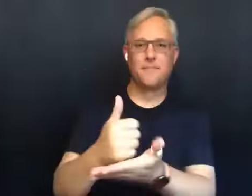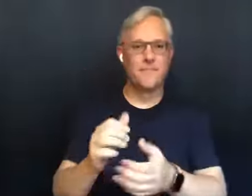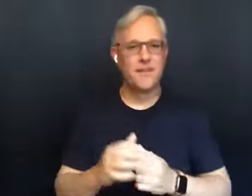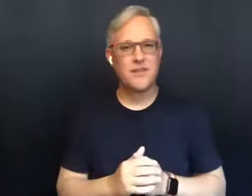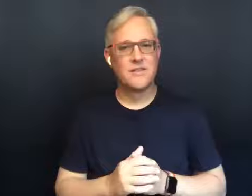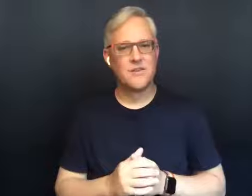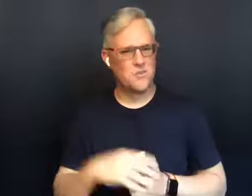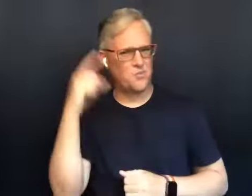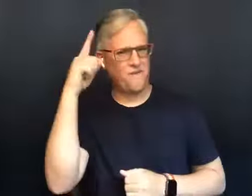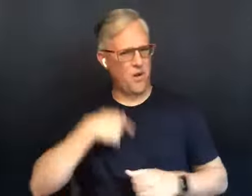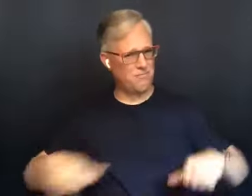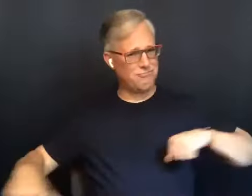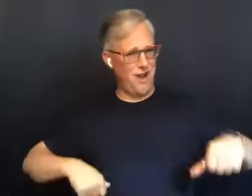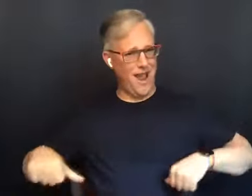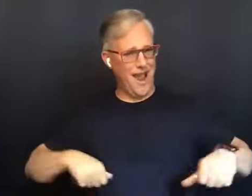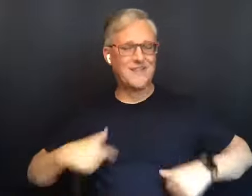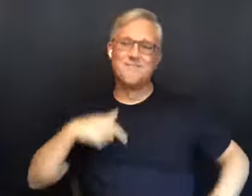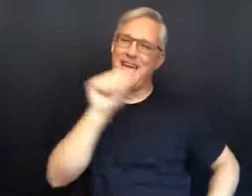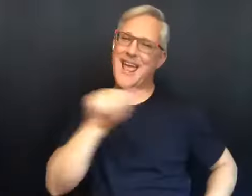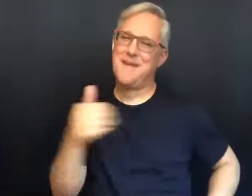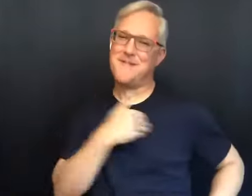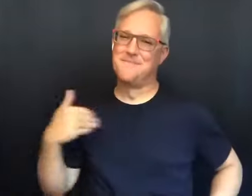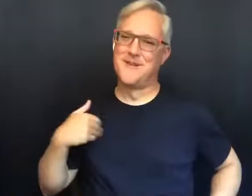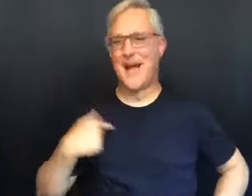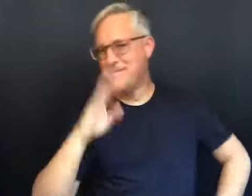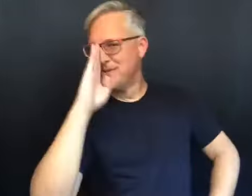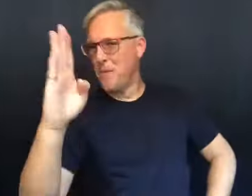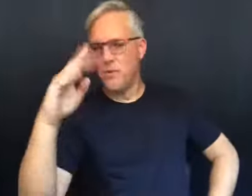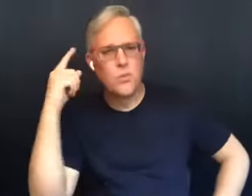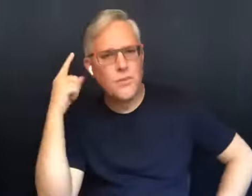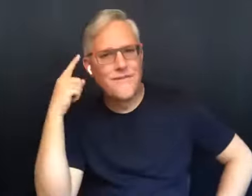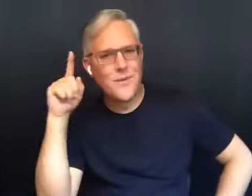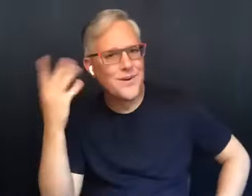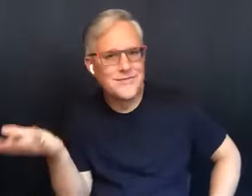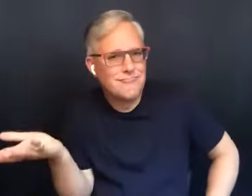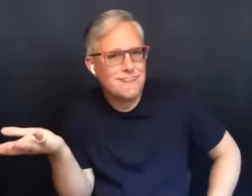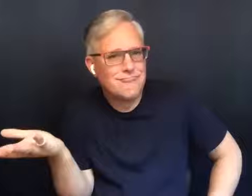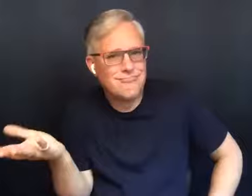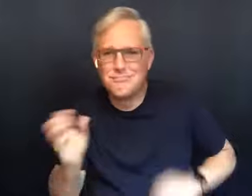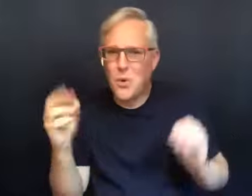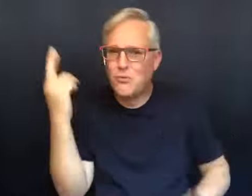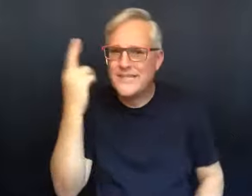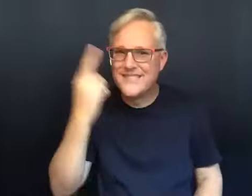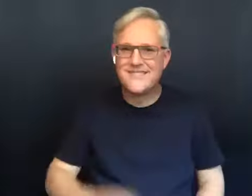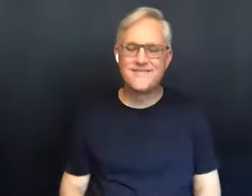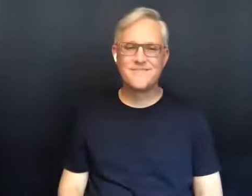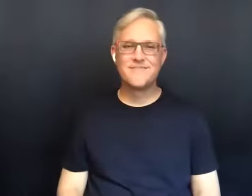And there doesn't seem to be any good reason for me to brag about my sobriety or my membership in AA at the public